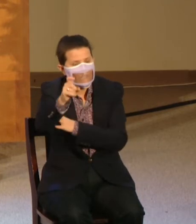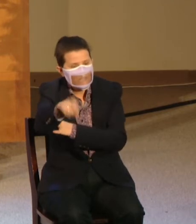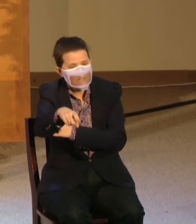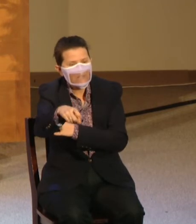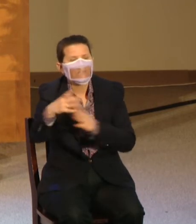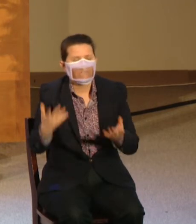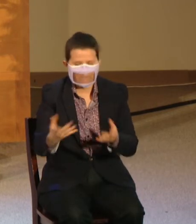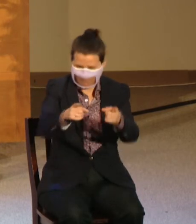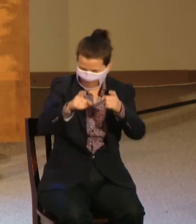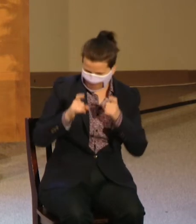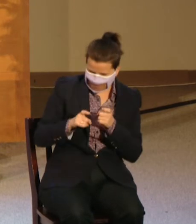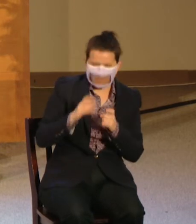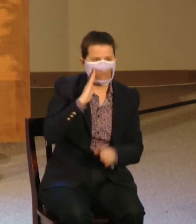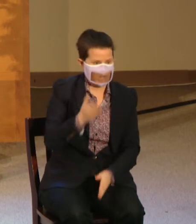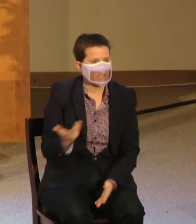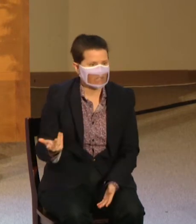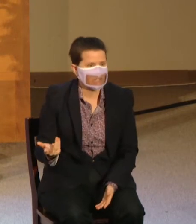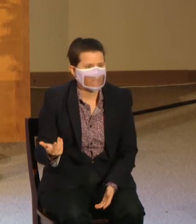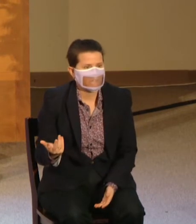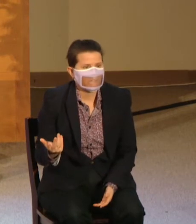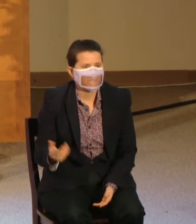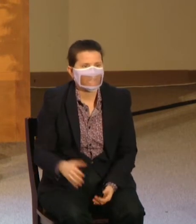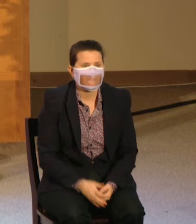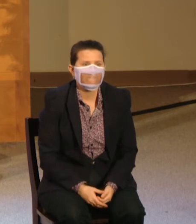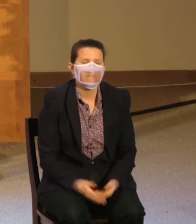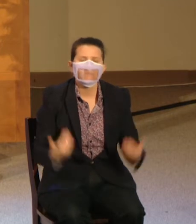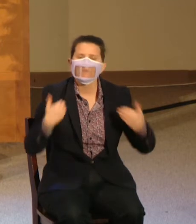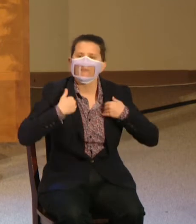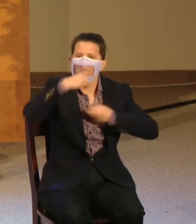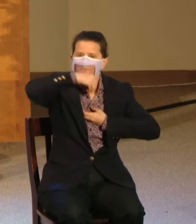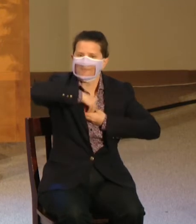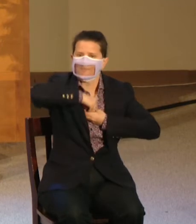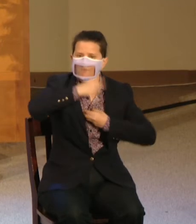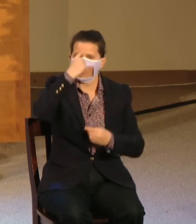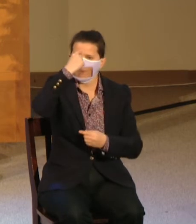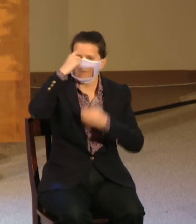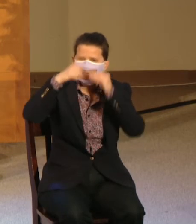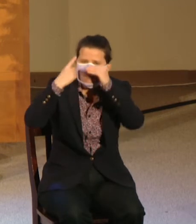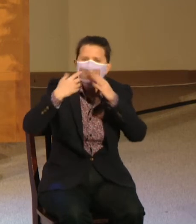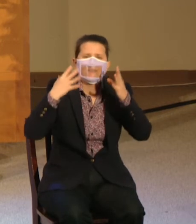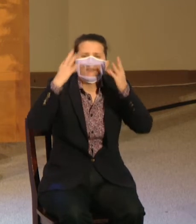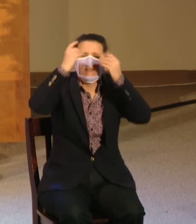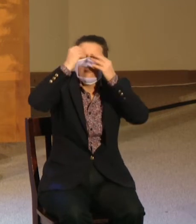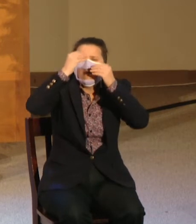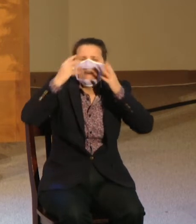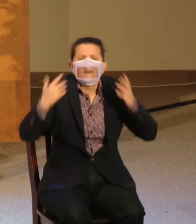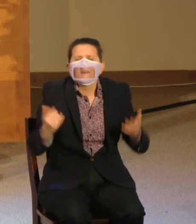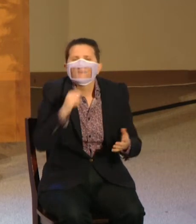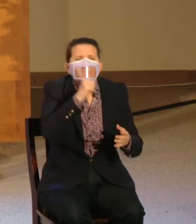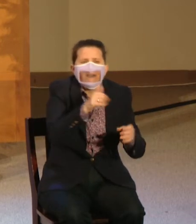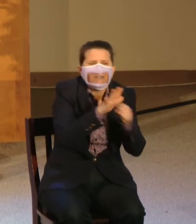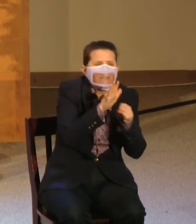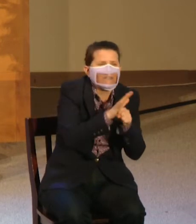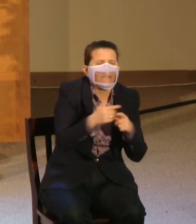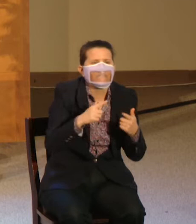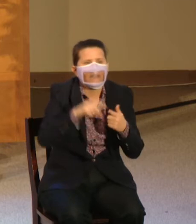own inner inventory. We have those thoughts that we hold on to, like there's not enough, or I have to get